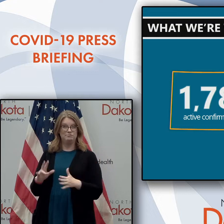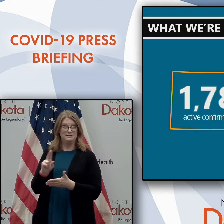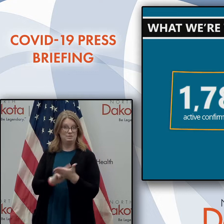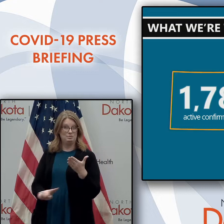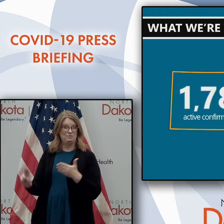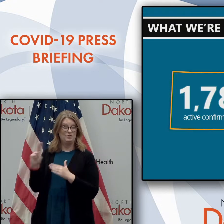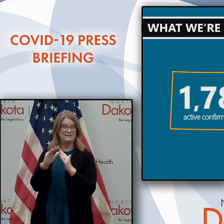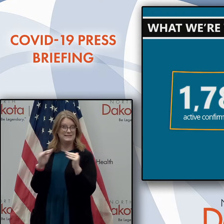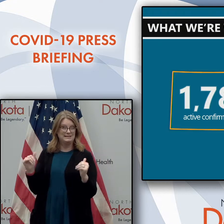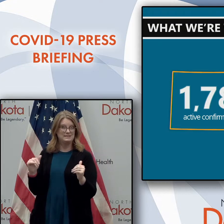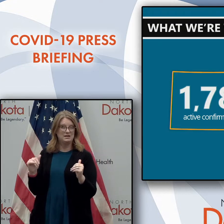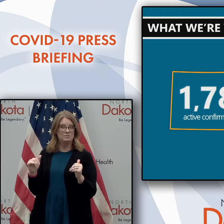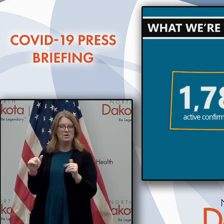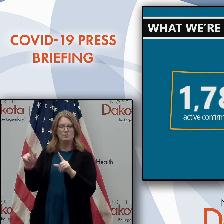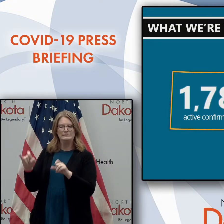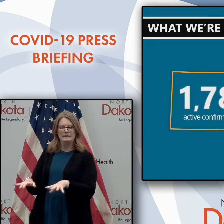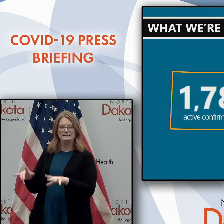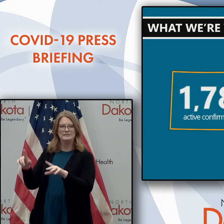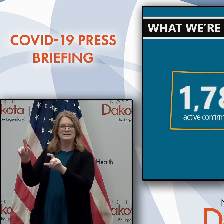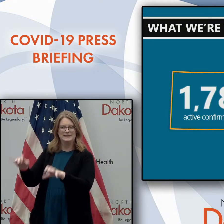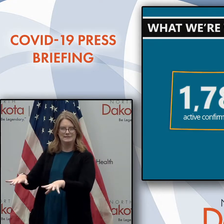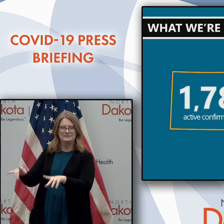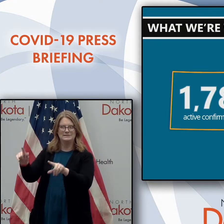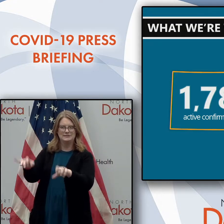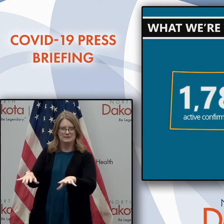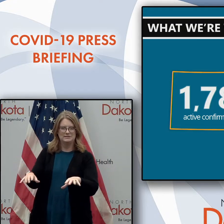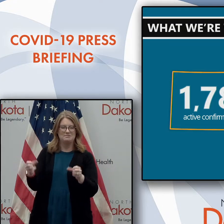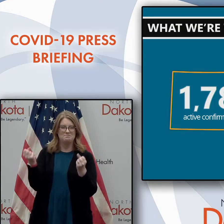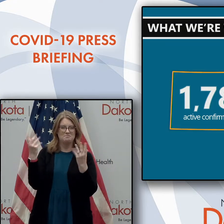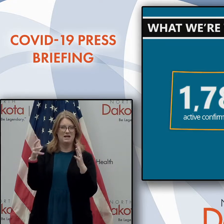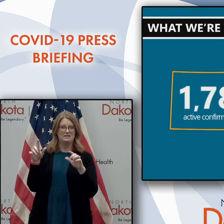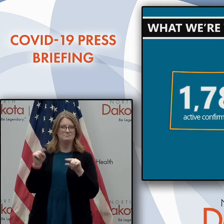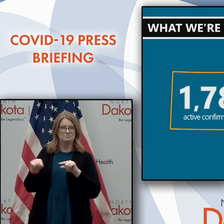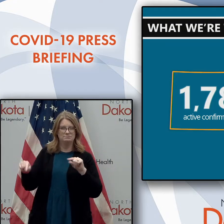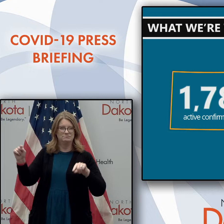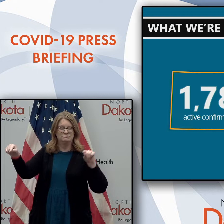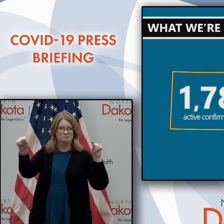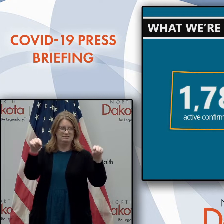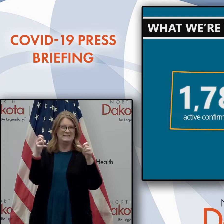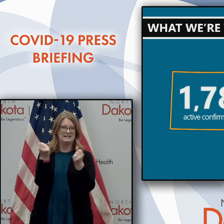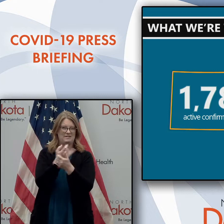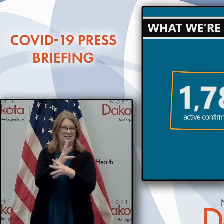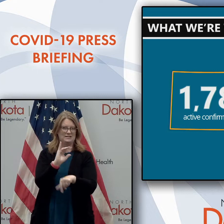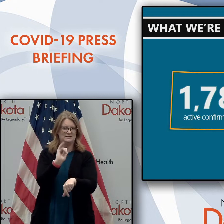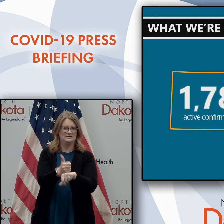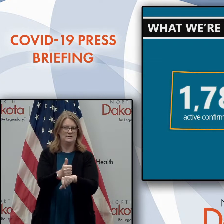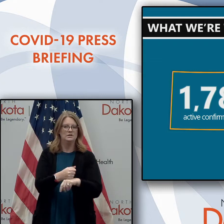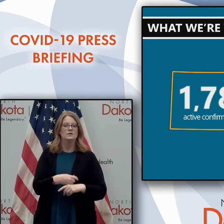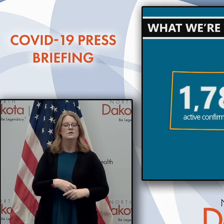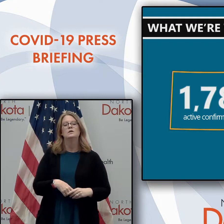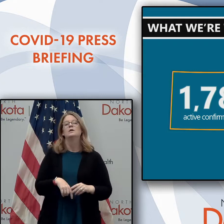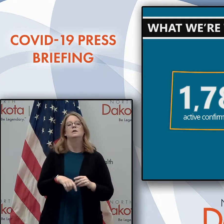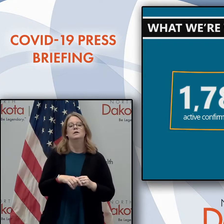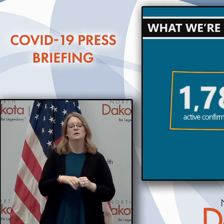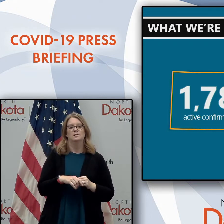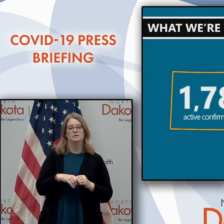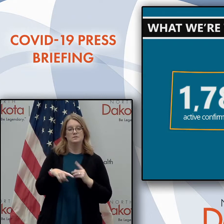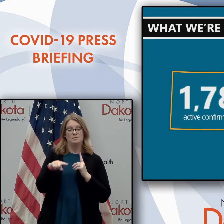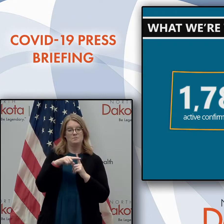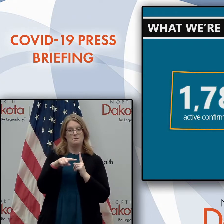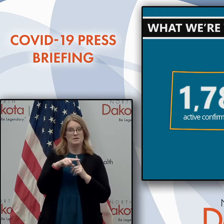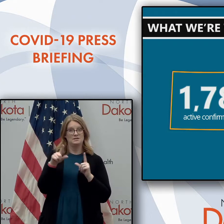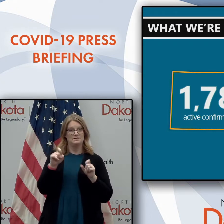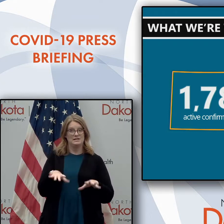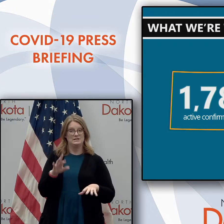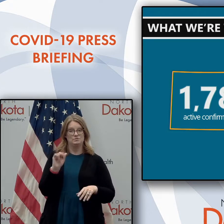the university system and get those going again in our state. The positive test rate conducted over the